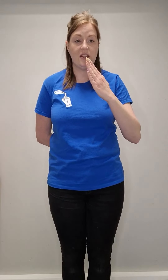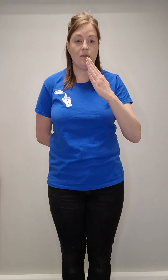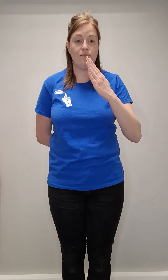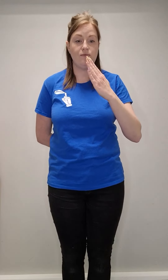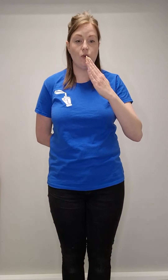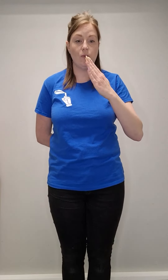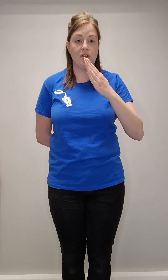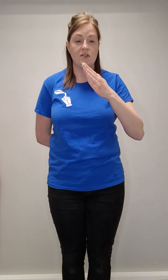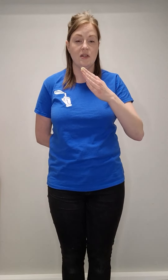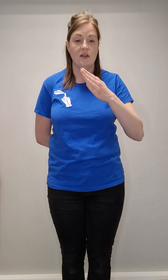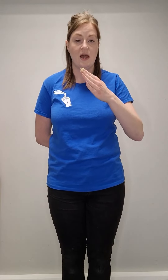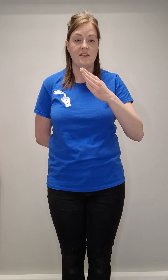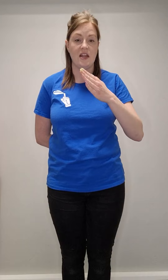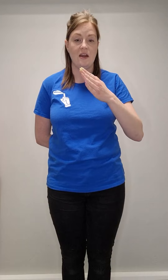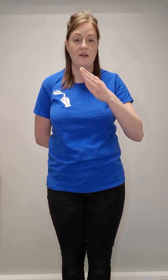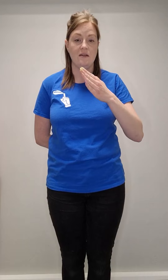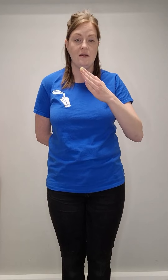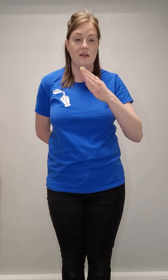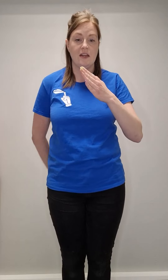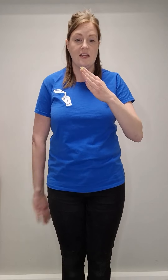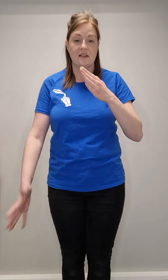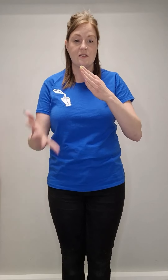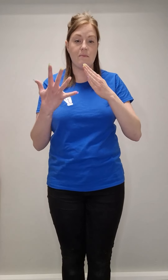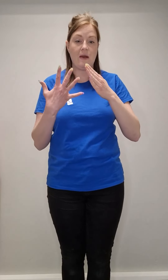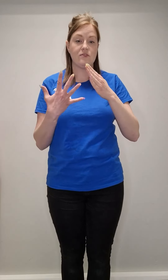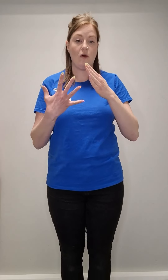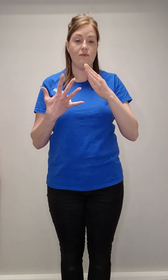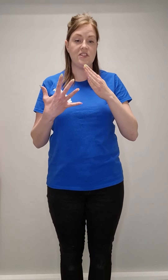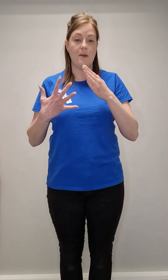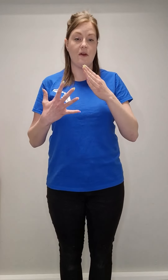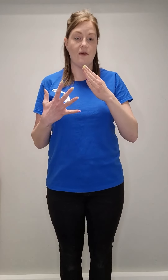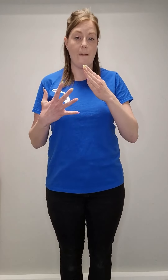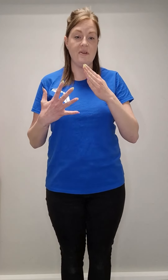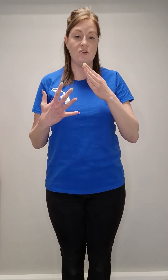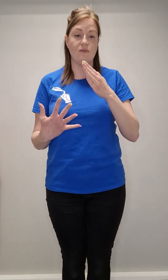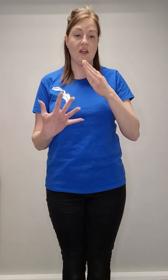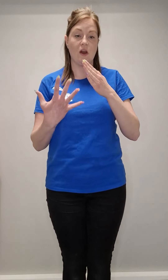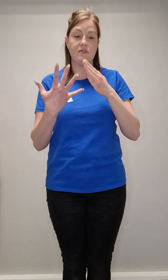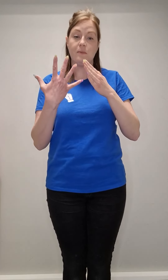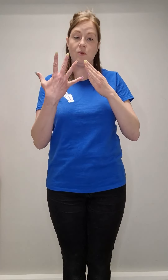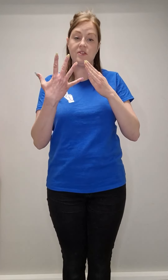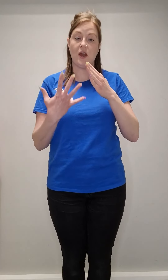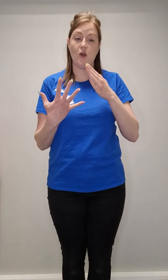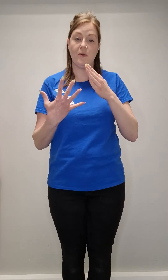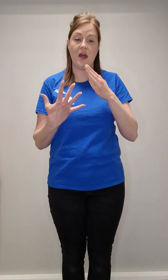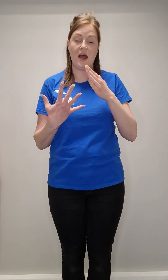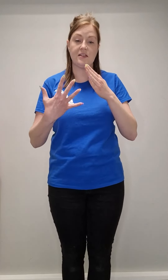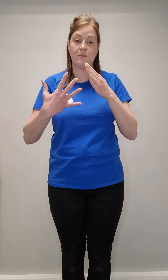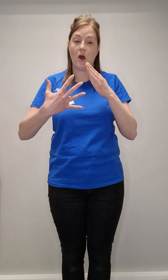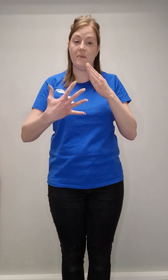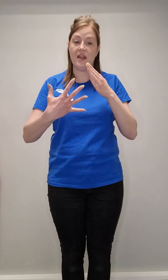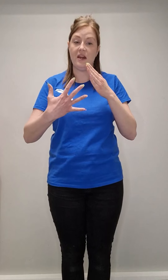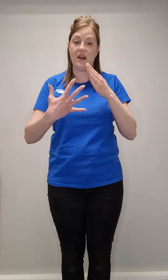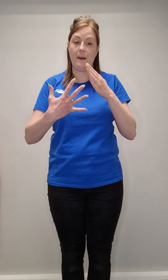pointing forward and in. It's going to bounce off the tip of our middle finger of supporting open hand, palm in